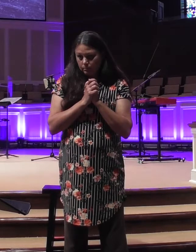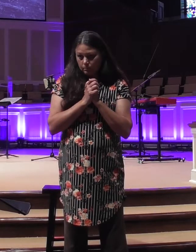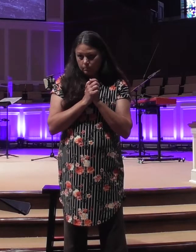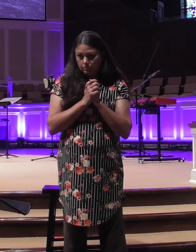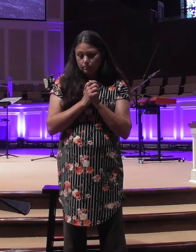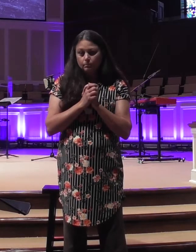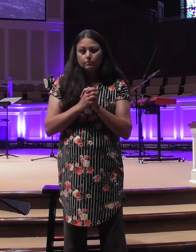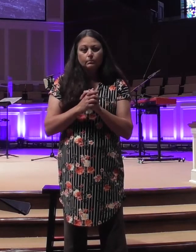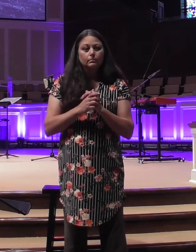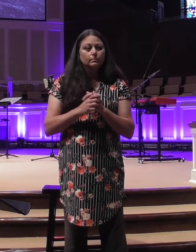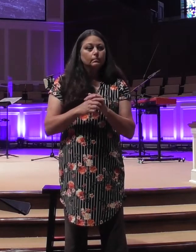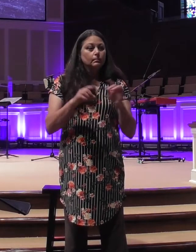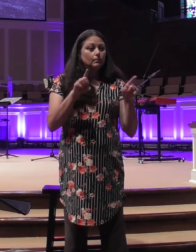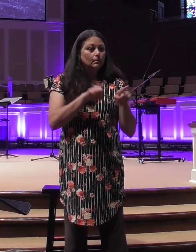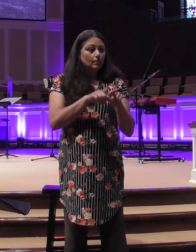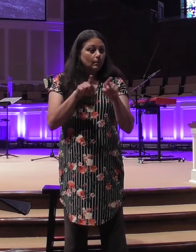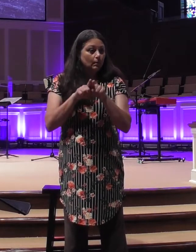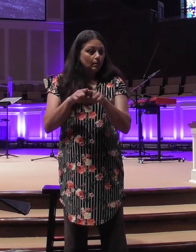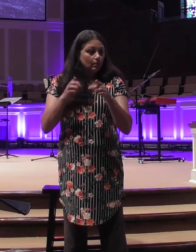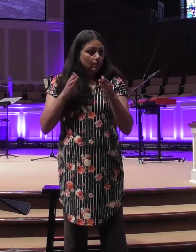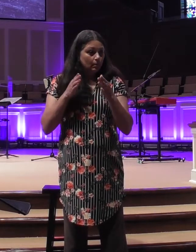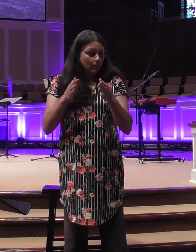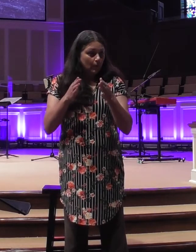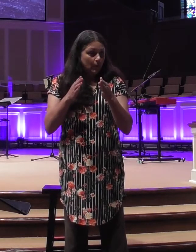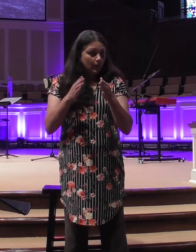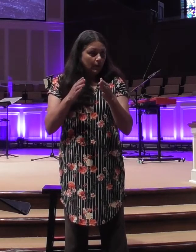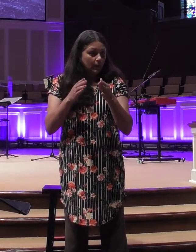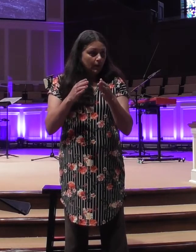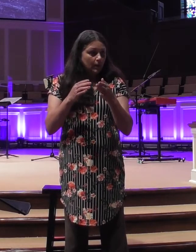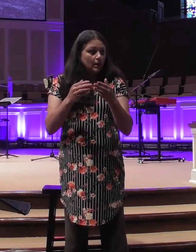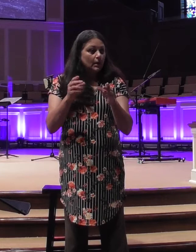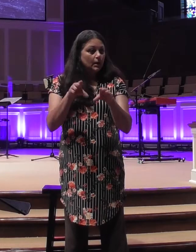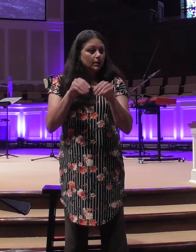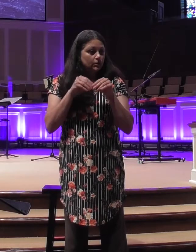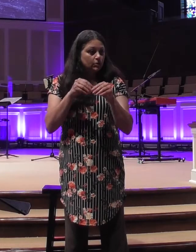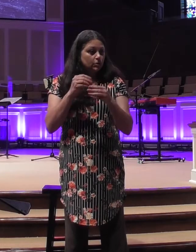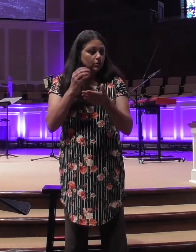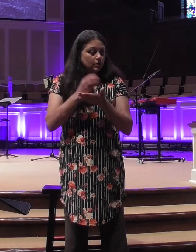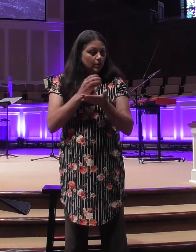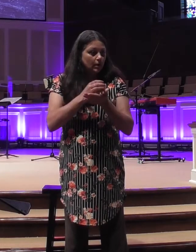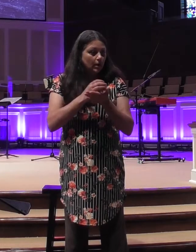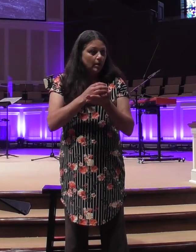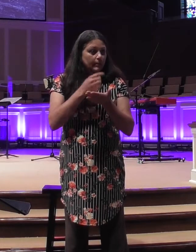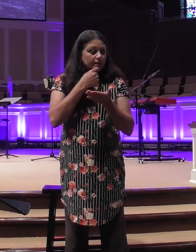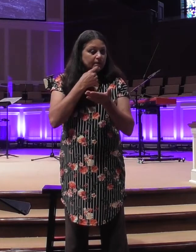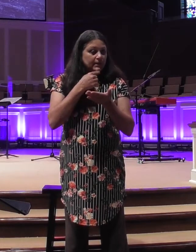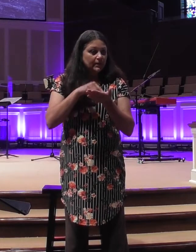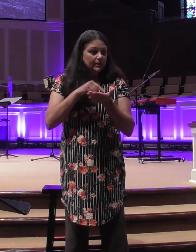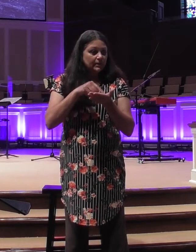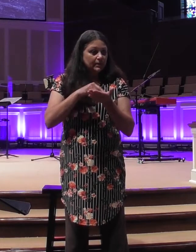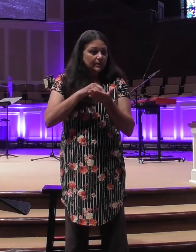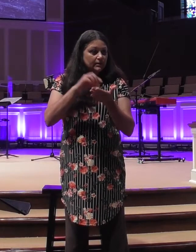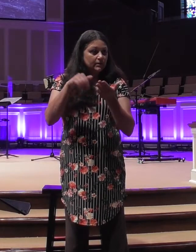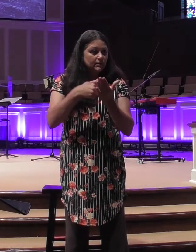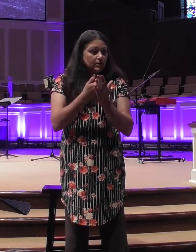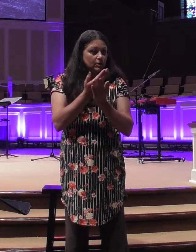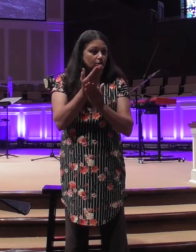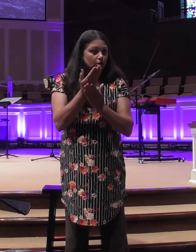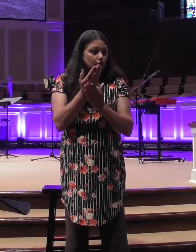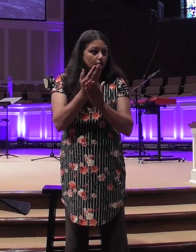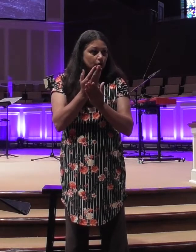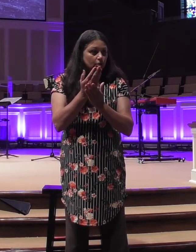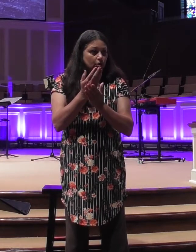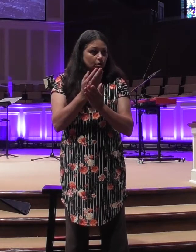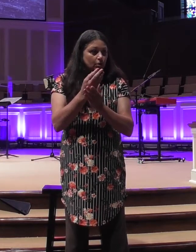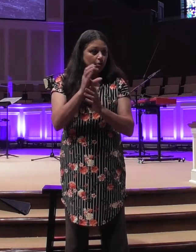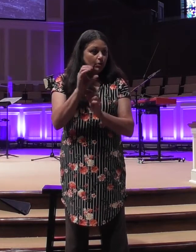And in the same way, he took the cup also after supper, saying, "This cup is the new covenant in my blood. Do